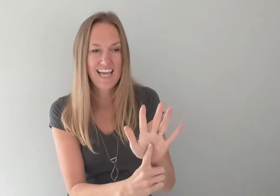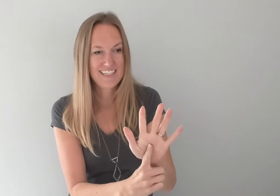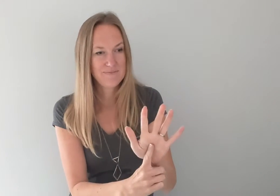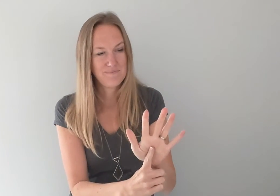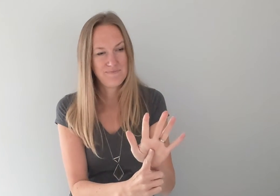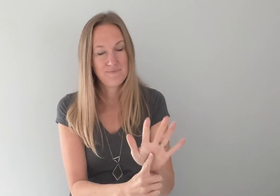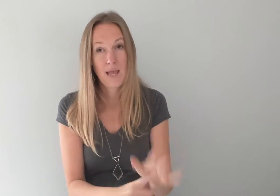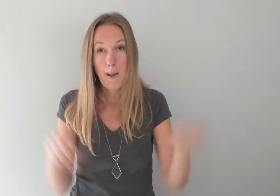sign.